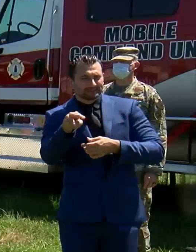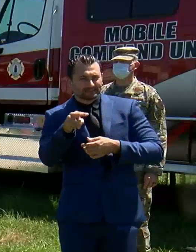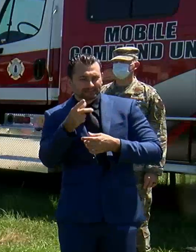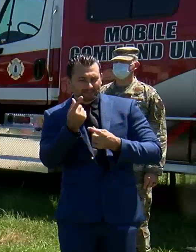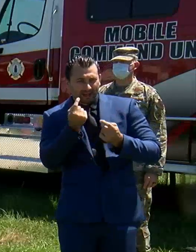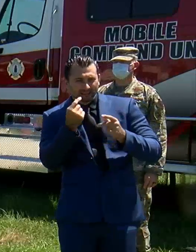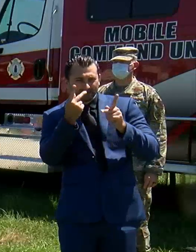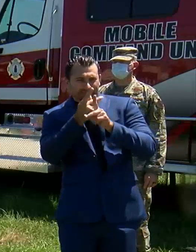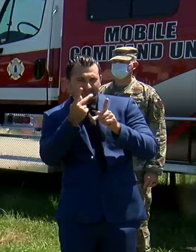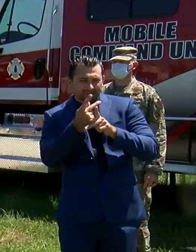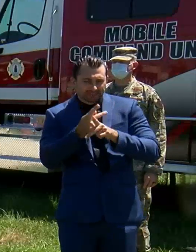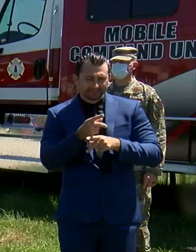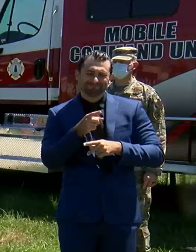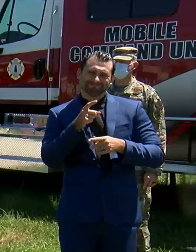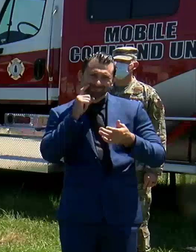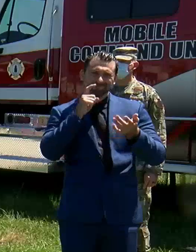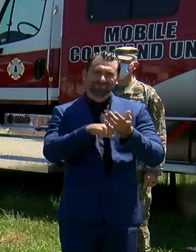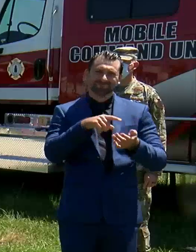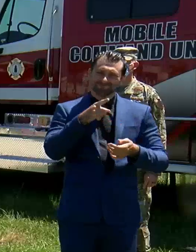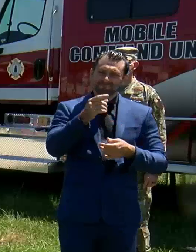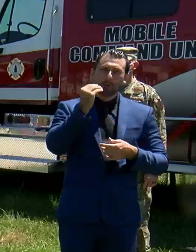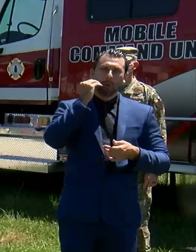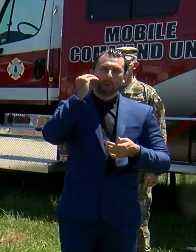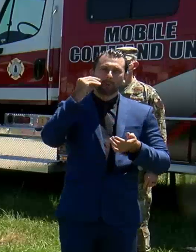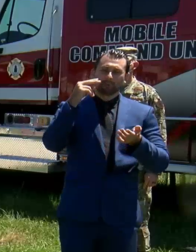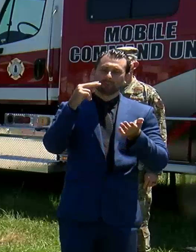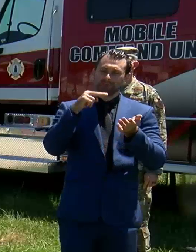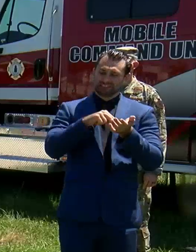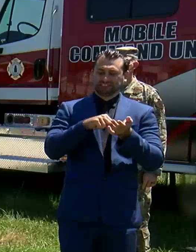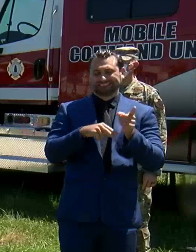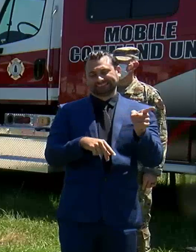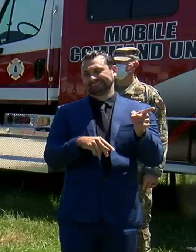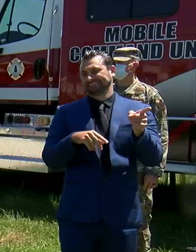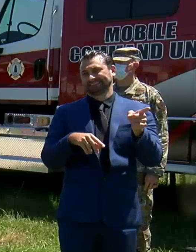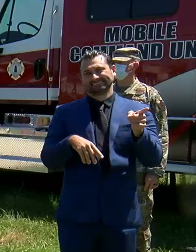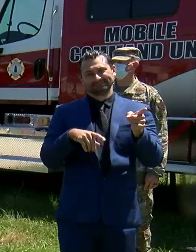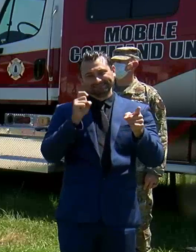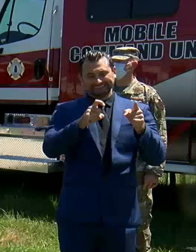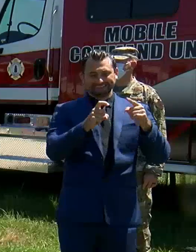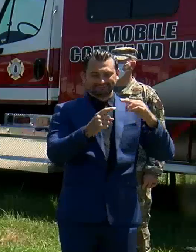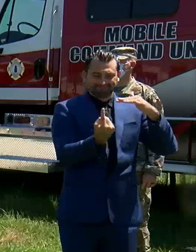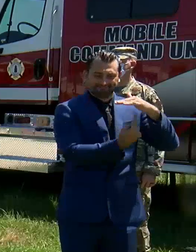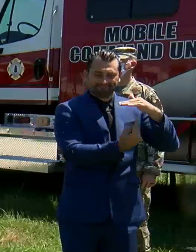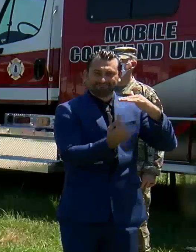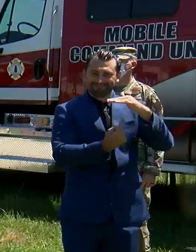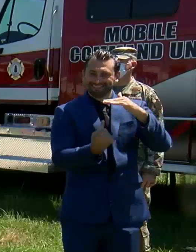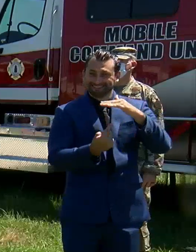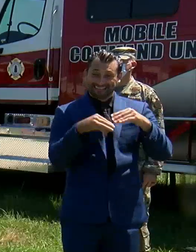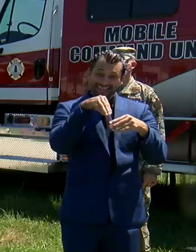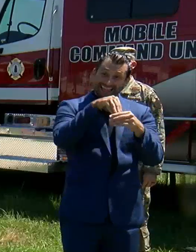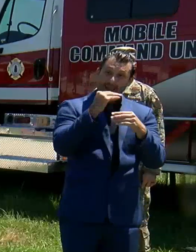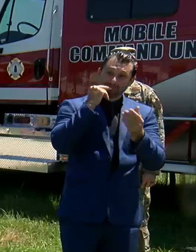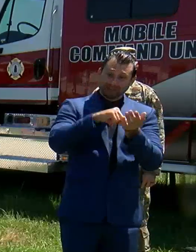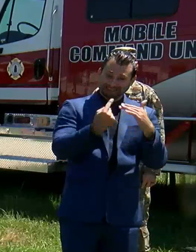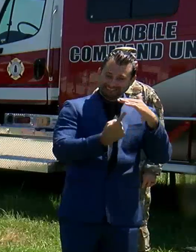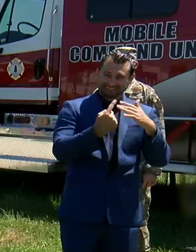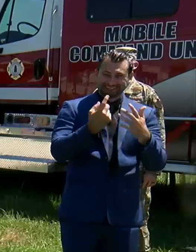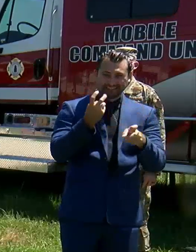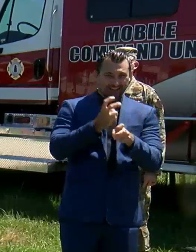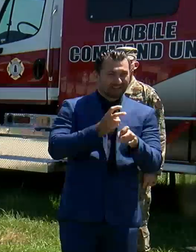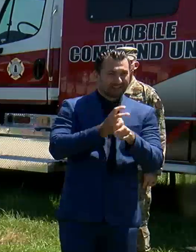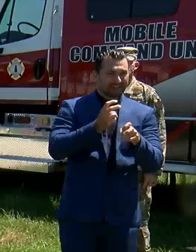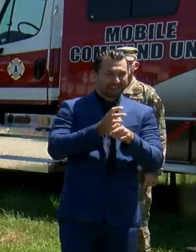to isolation. So that's just the reality, and we want to make sure that we're doing the best we can. We also, though, understand that we need to